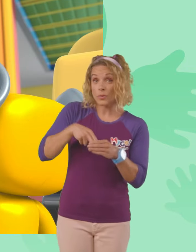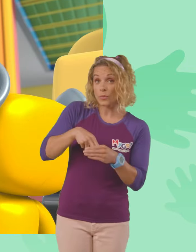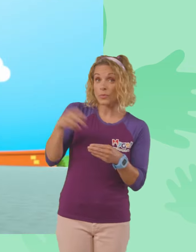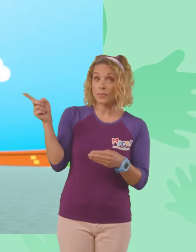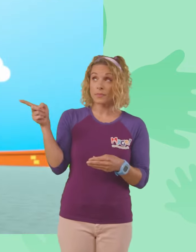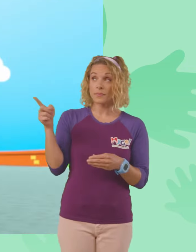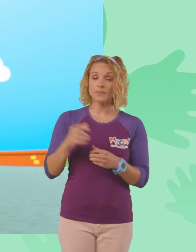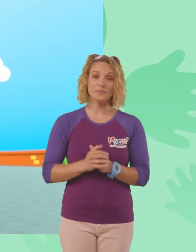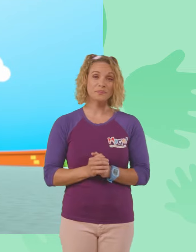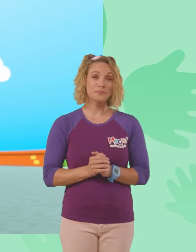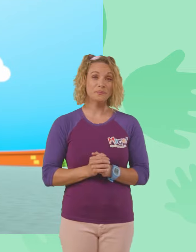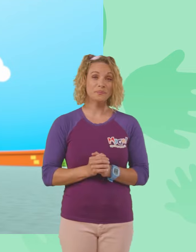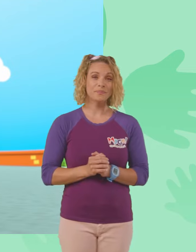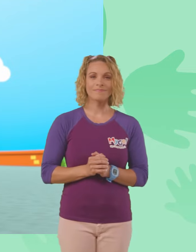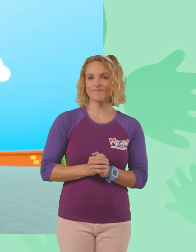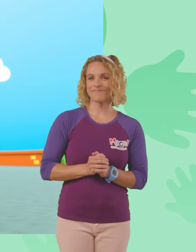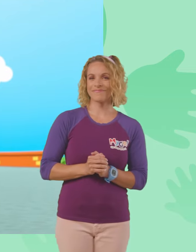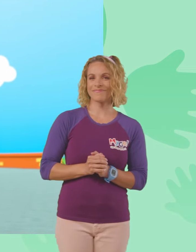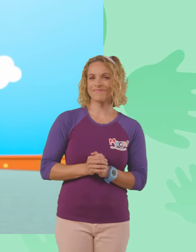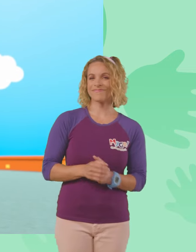Yellow?